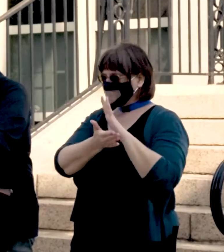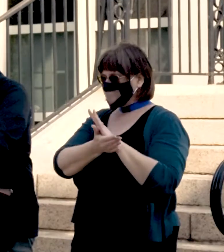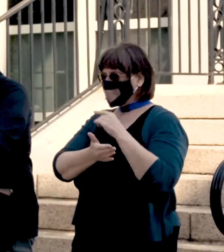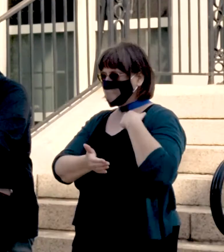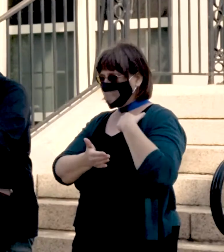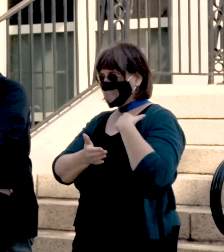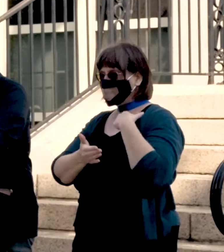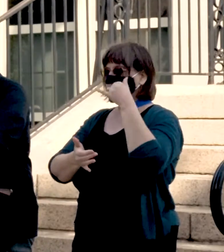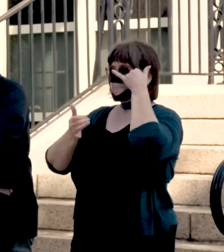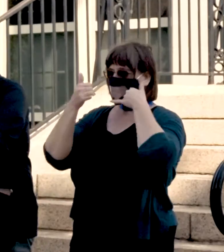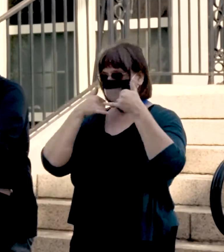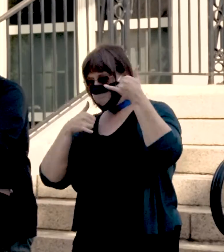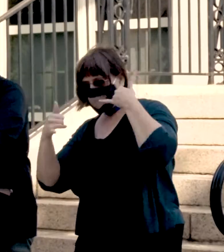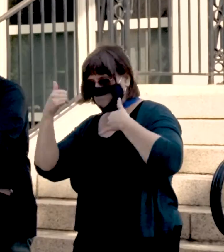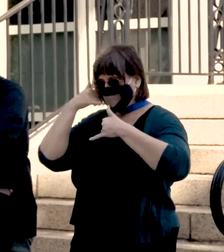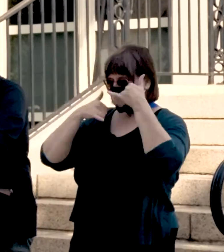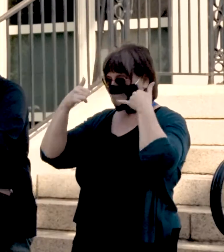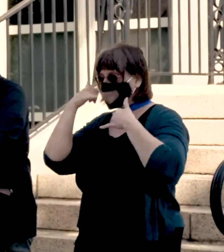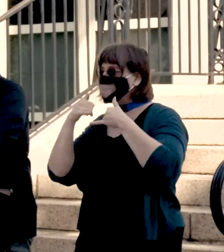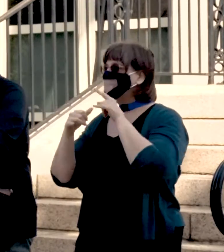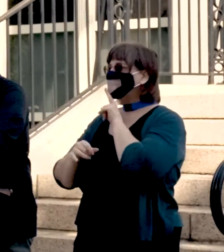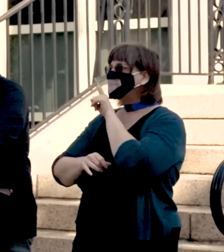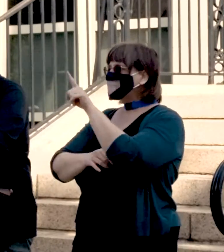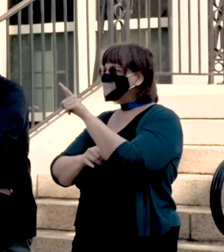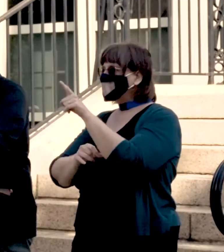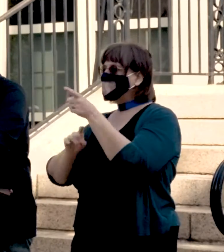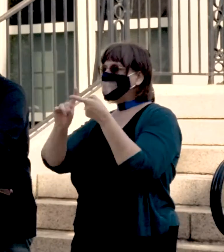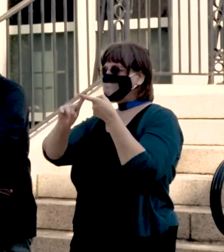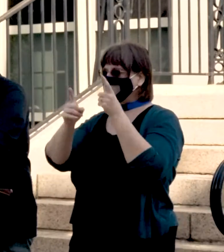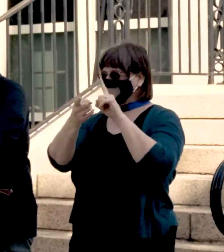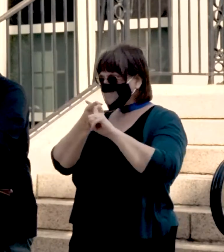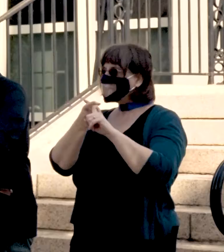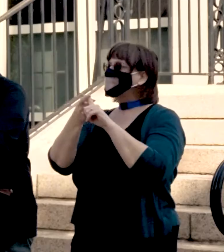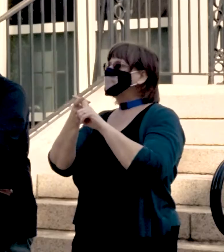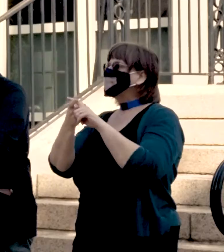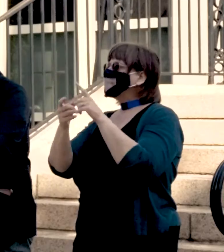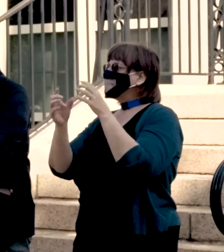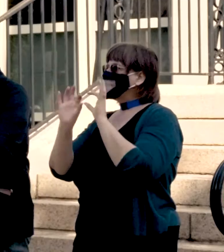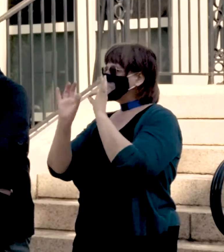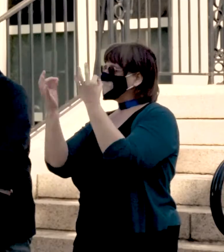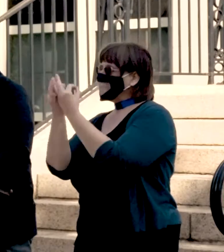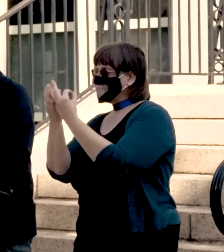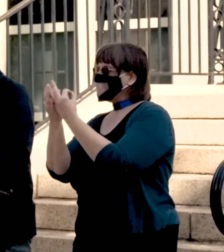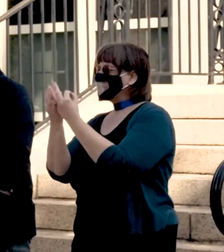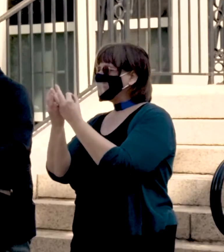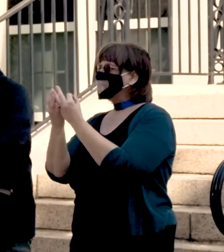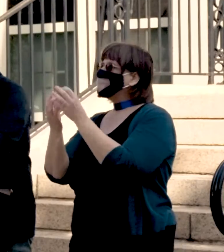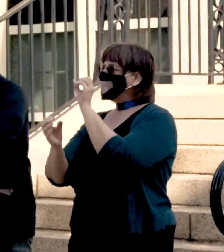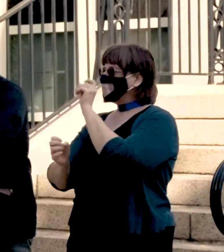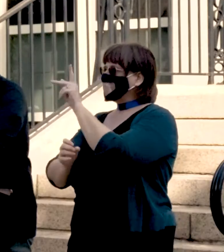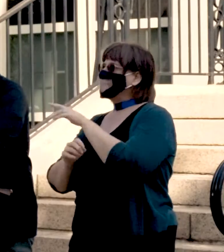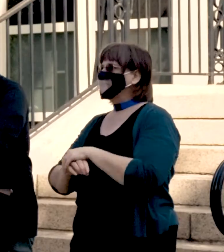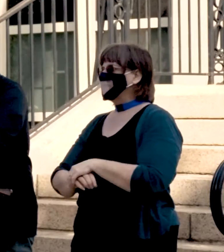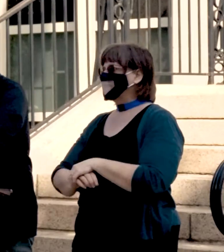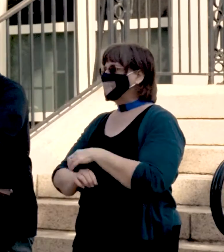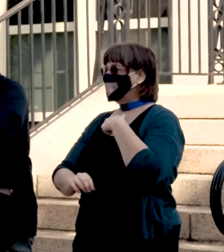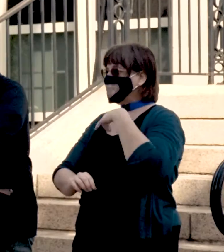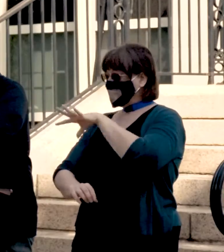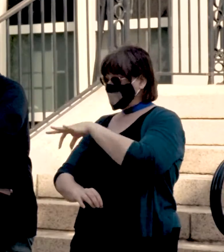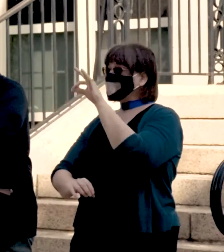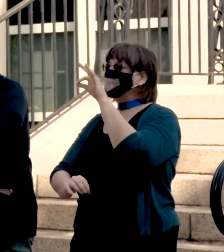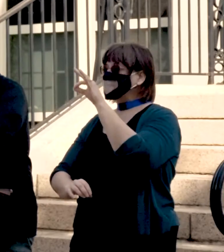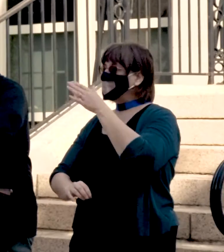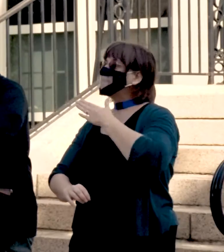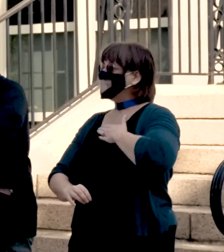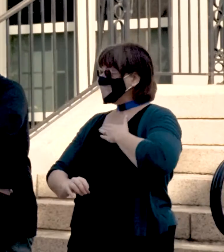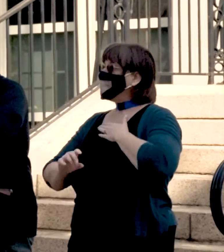and I started making phone calls to make sure family and friends that I might have known in New York were okay. And I found out that